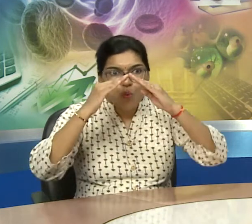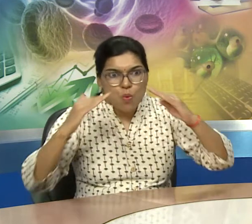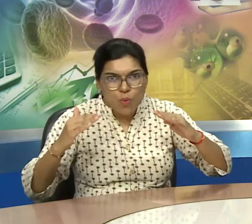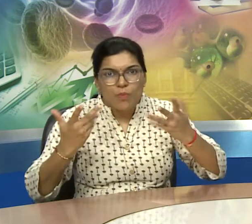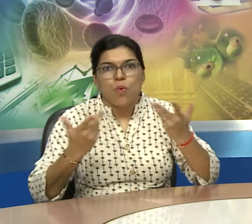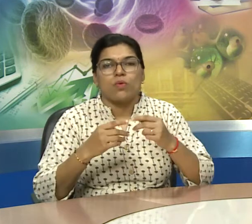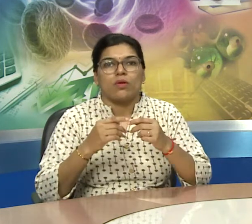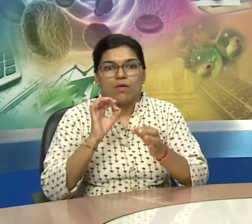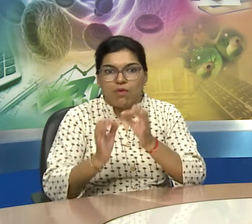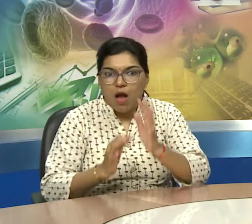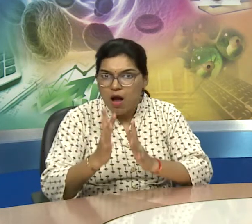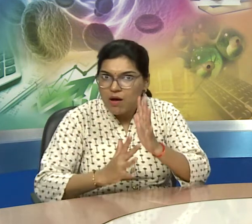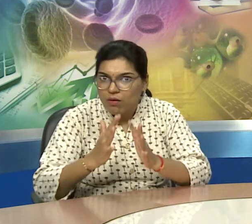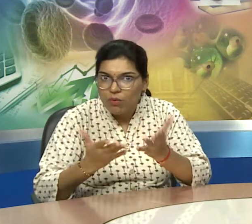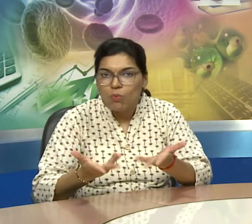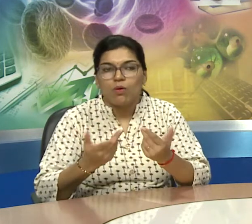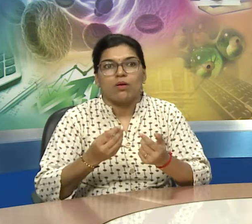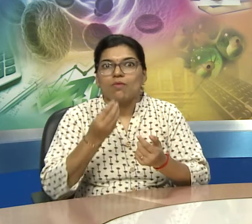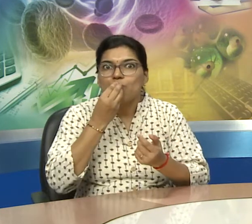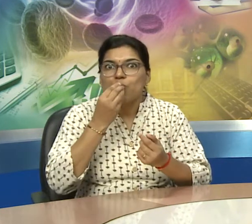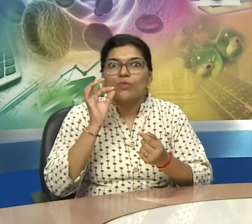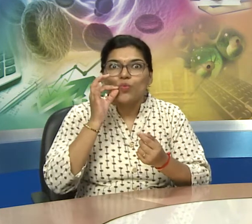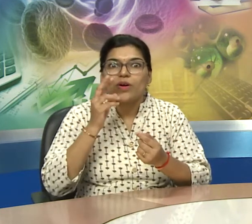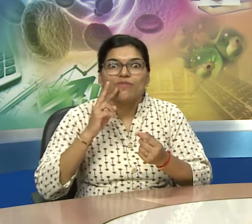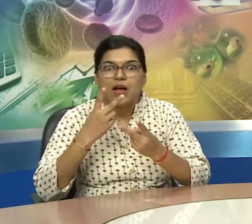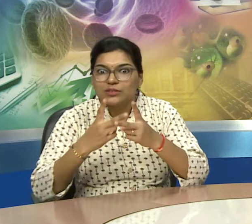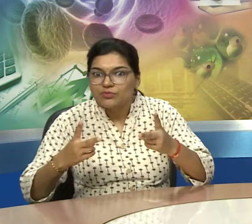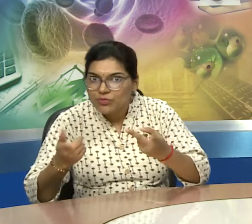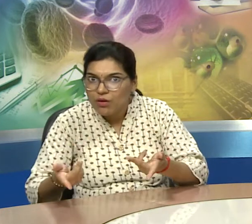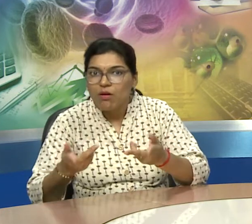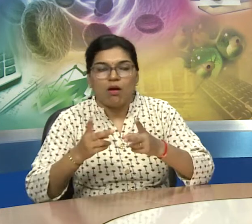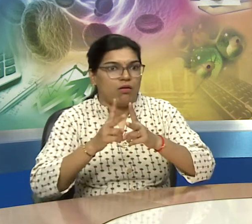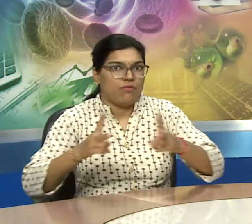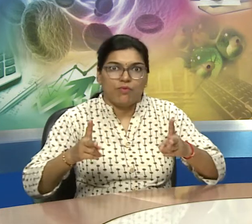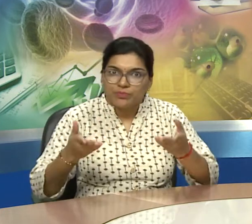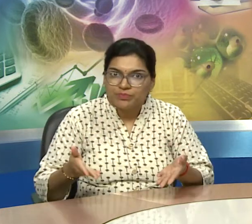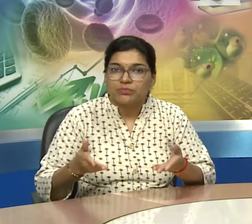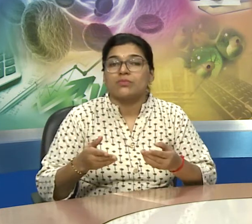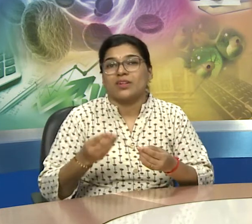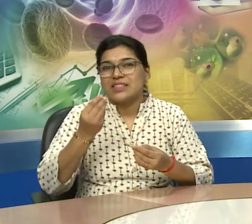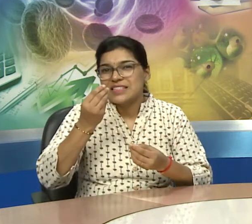is increasing, so there is more demand and supply also needs to be